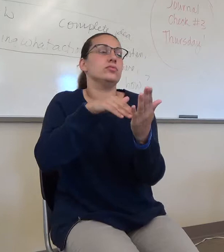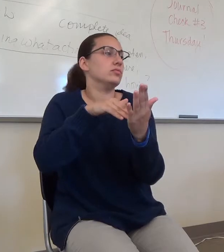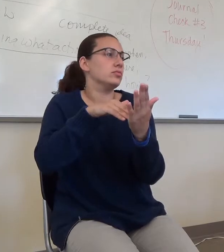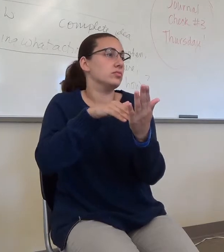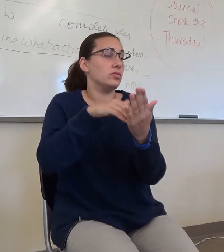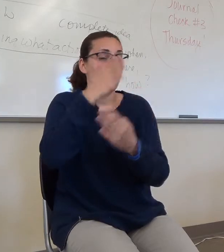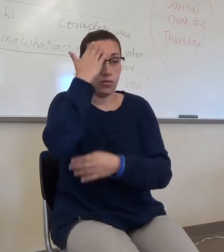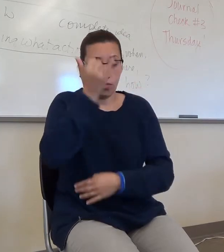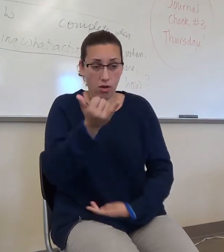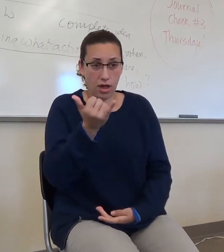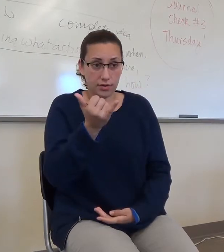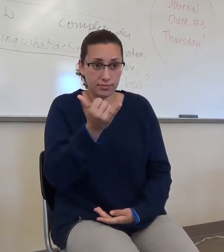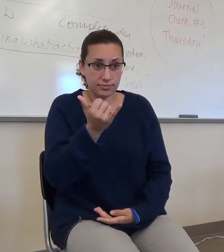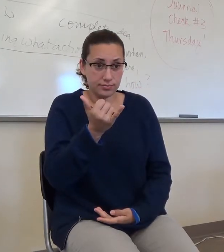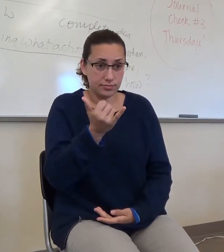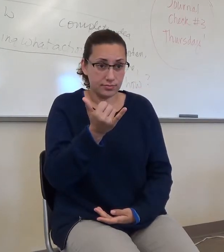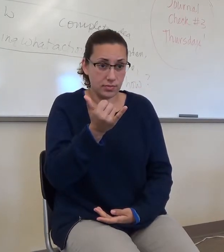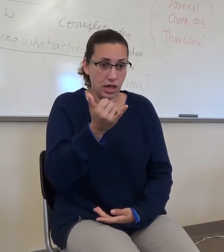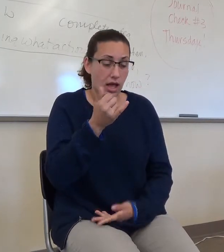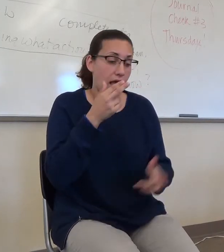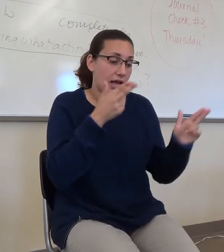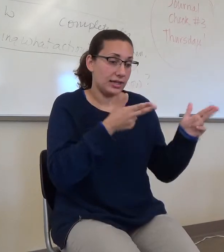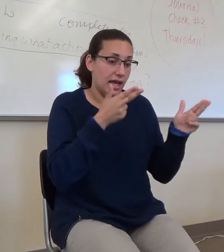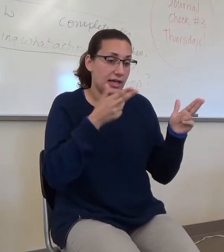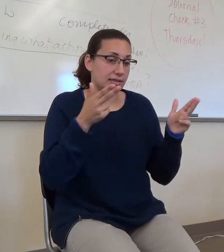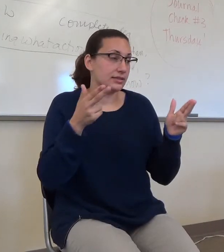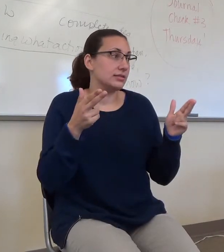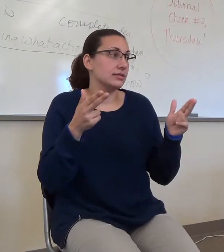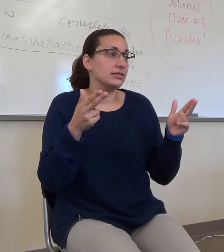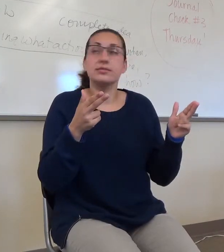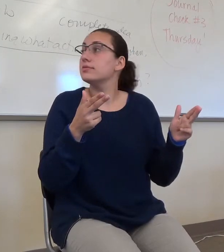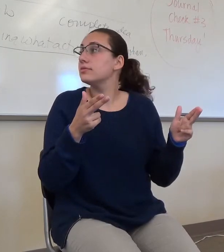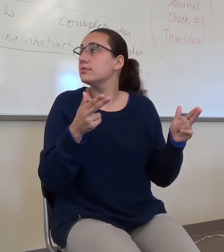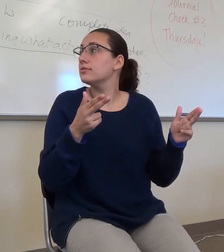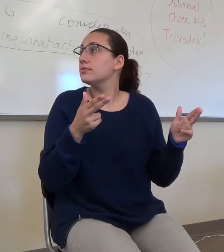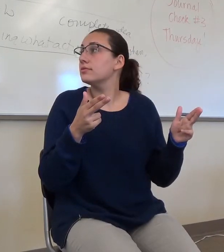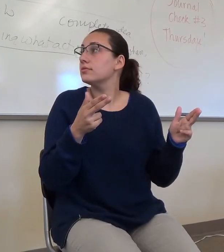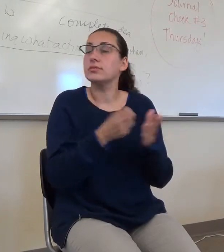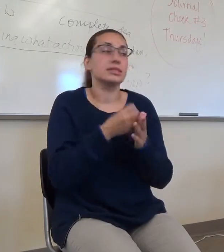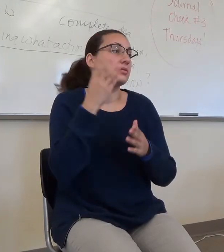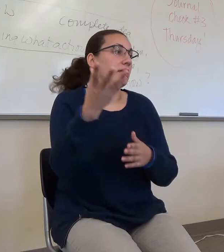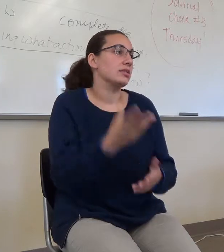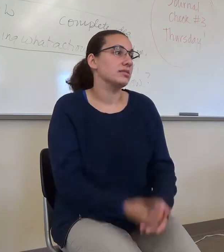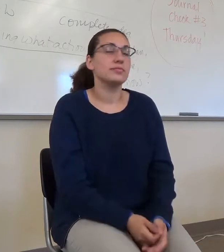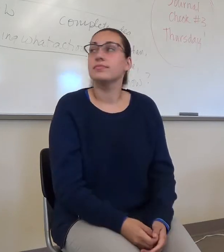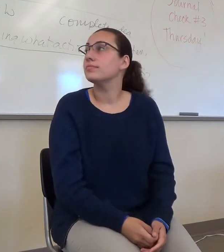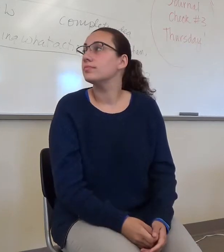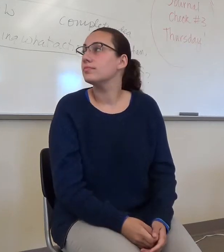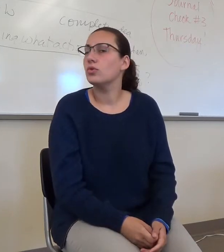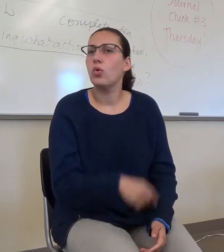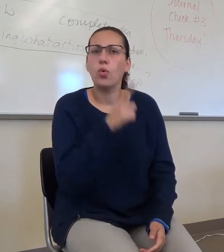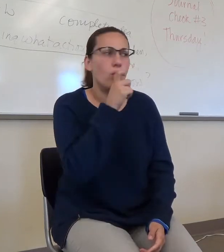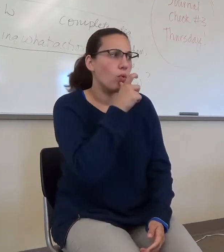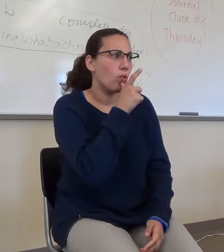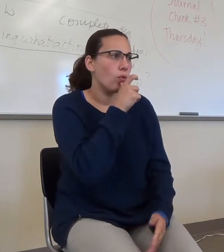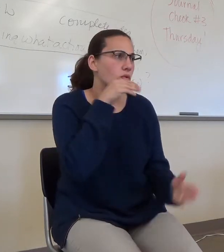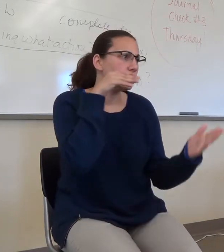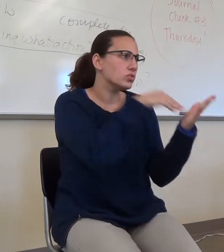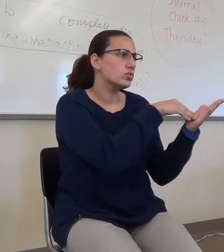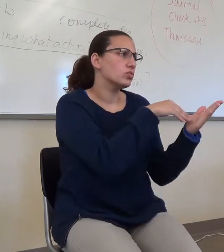And then troops, guns and Okay, troops. yeah, so that's what, who exactly are they suing?